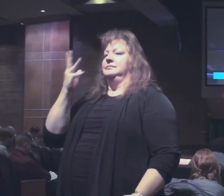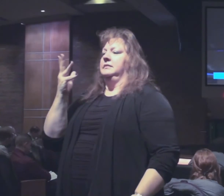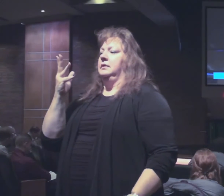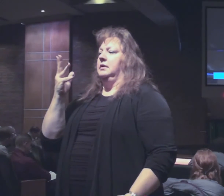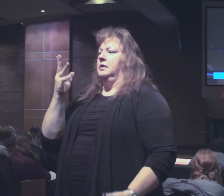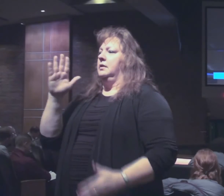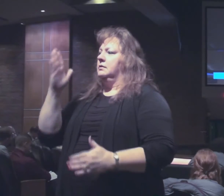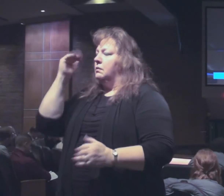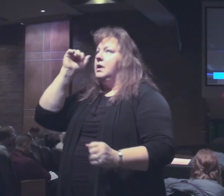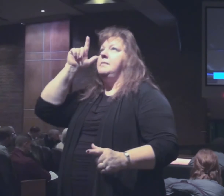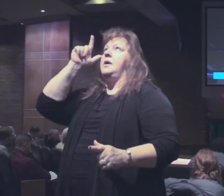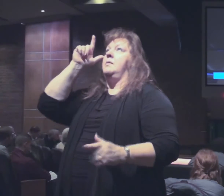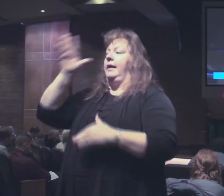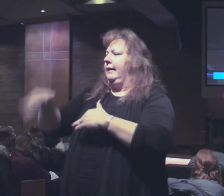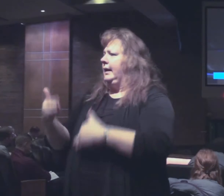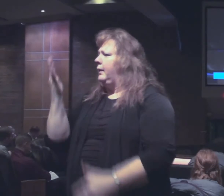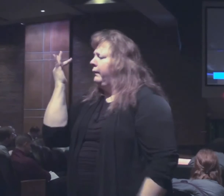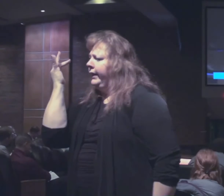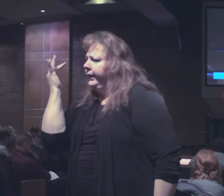doing awake tonight?